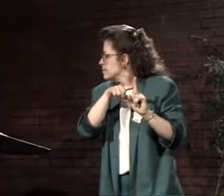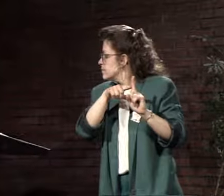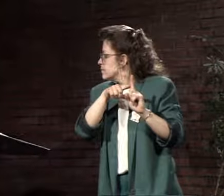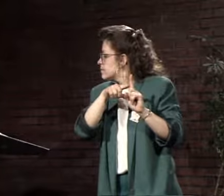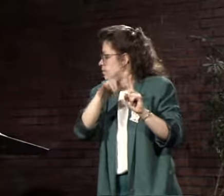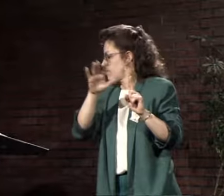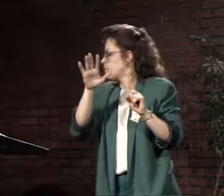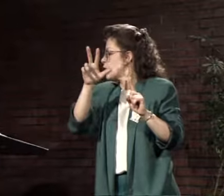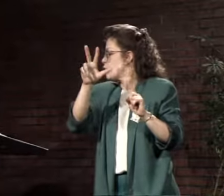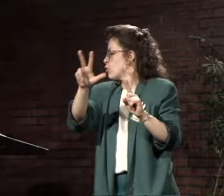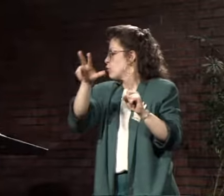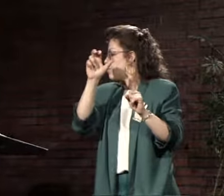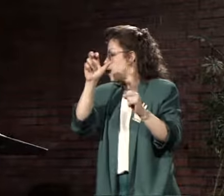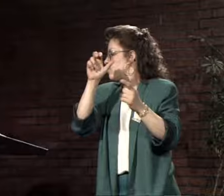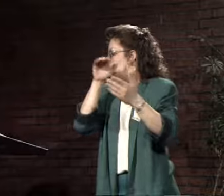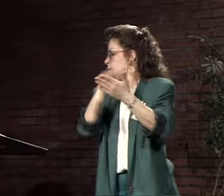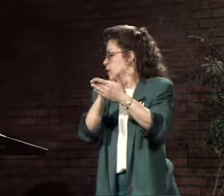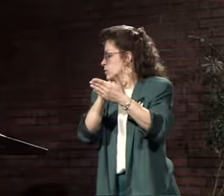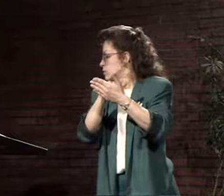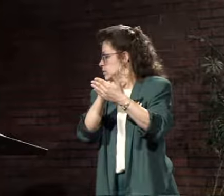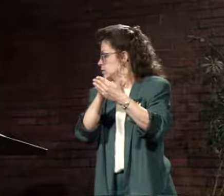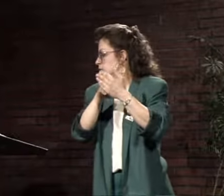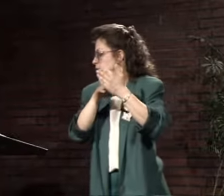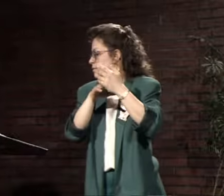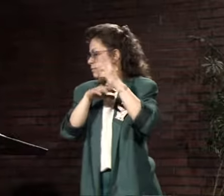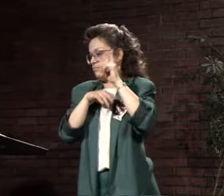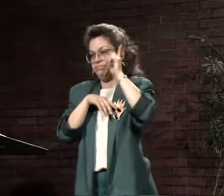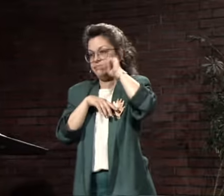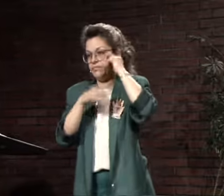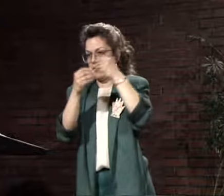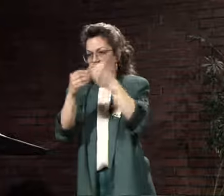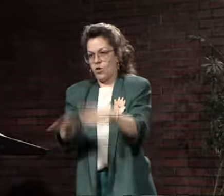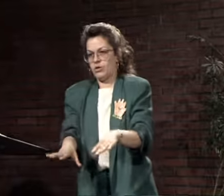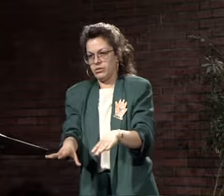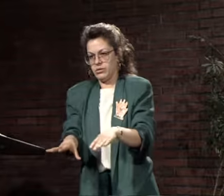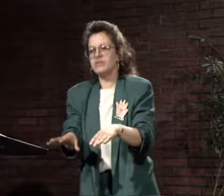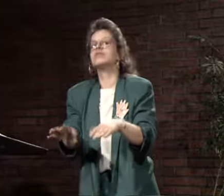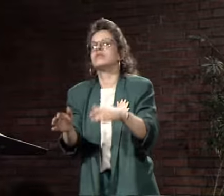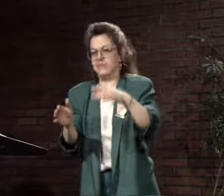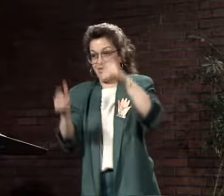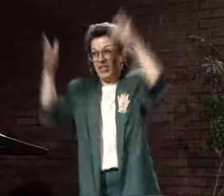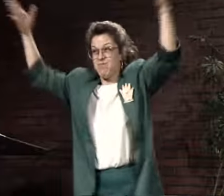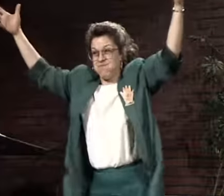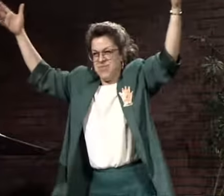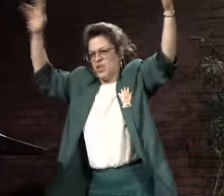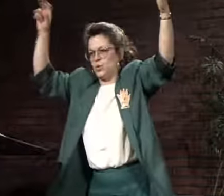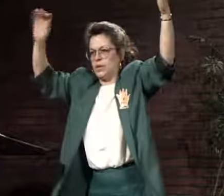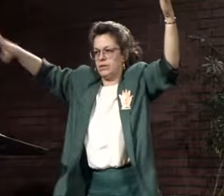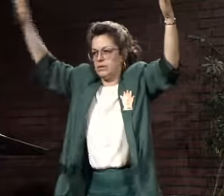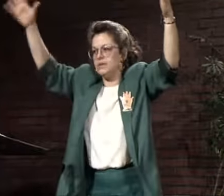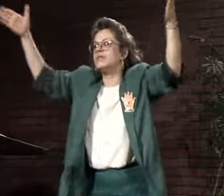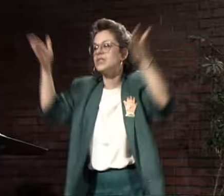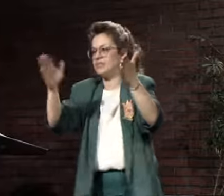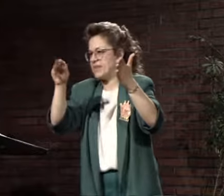and count Massachusetts itself, 300,000 have hearing loss. That's a